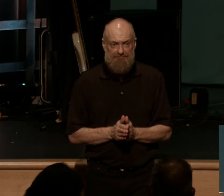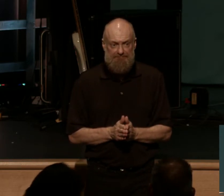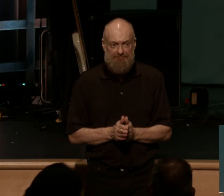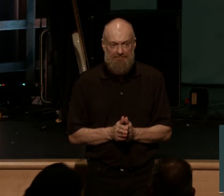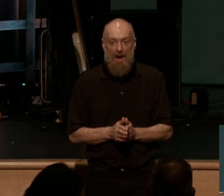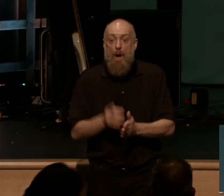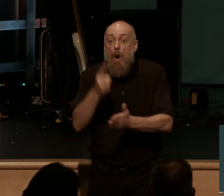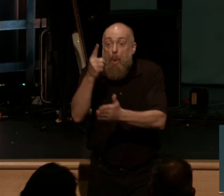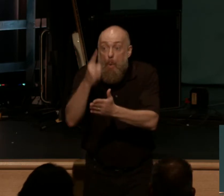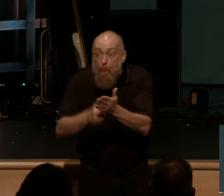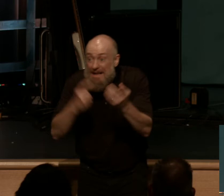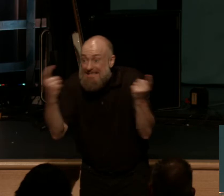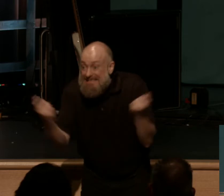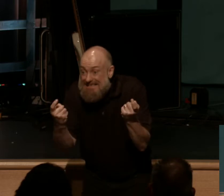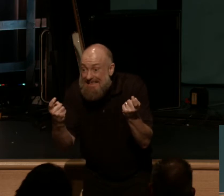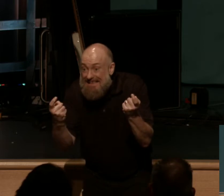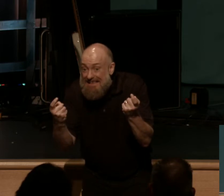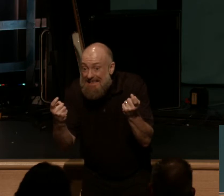What sins right now